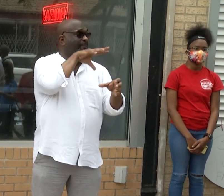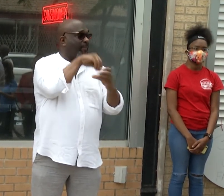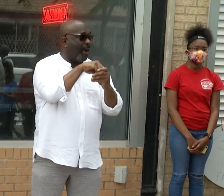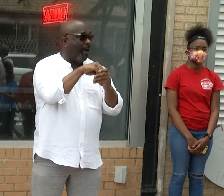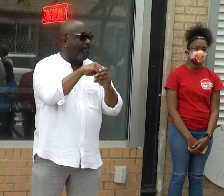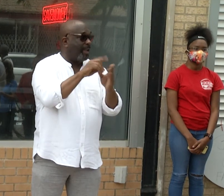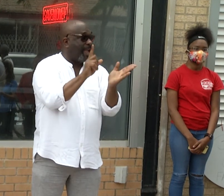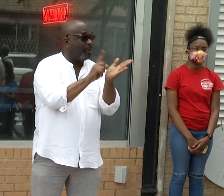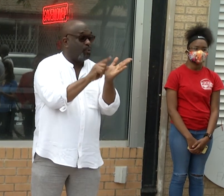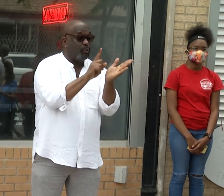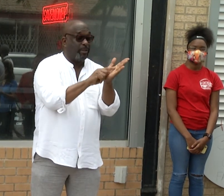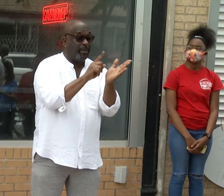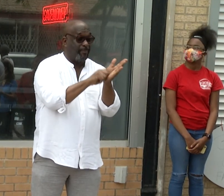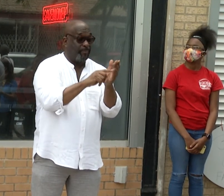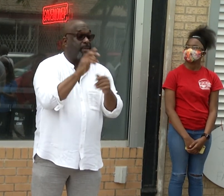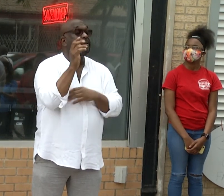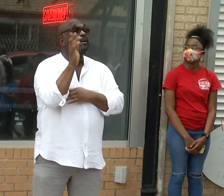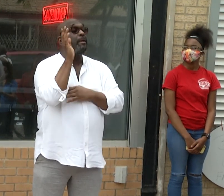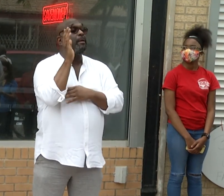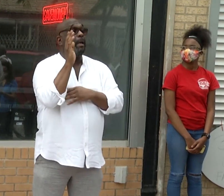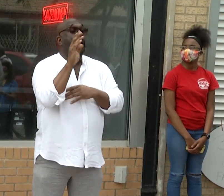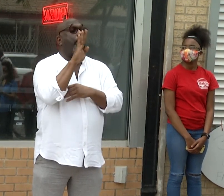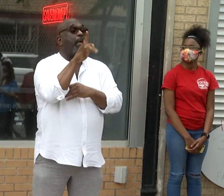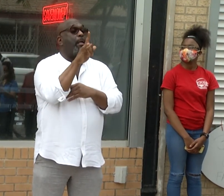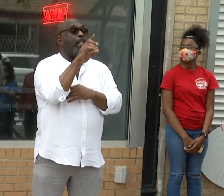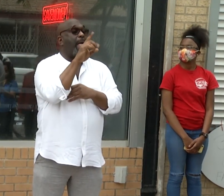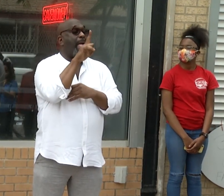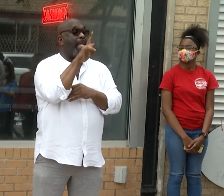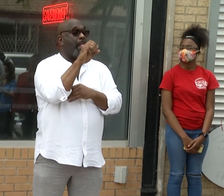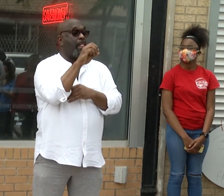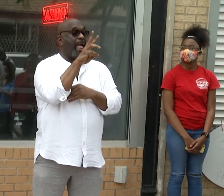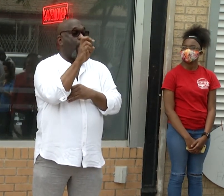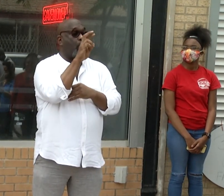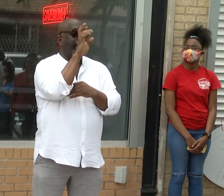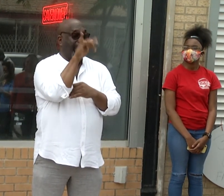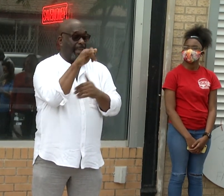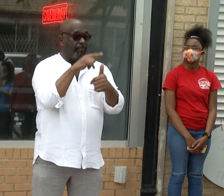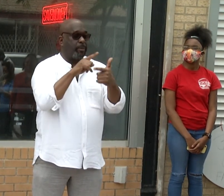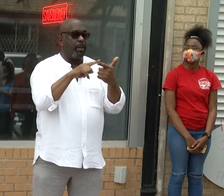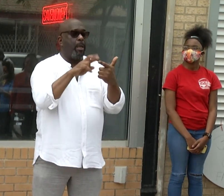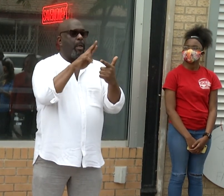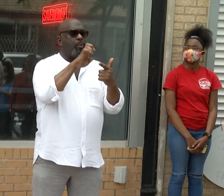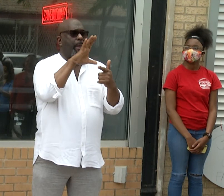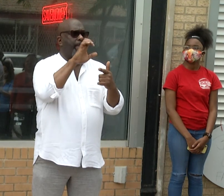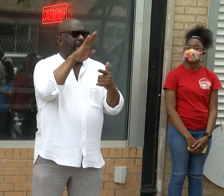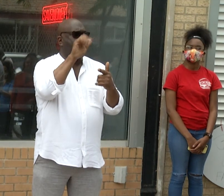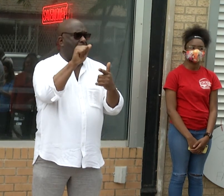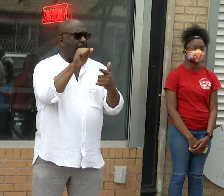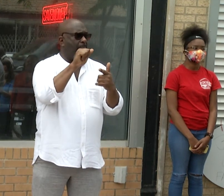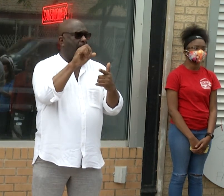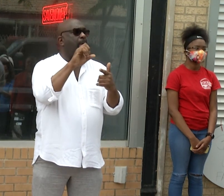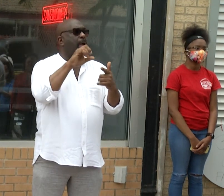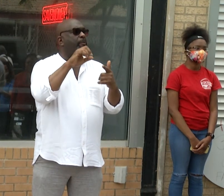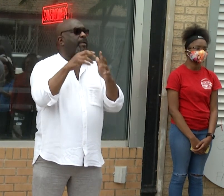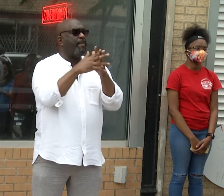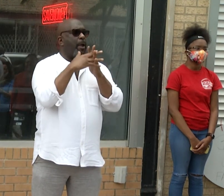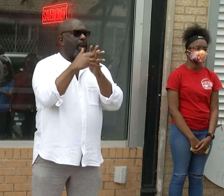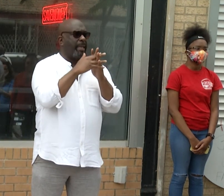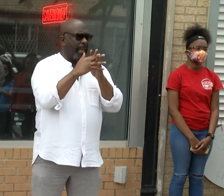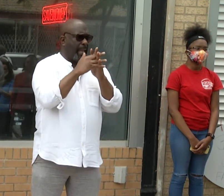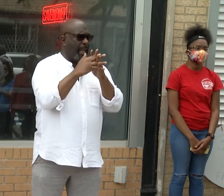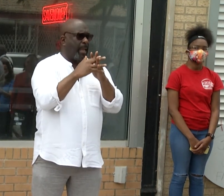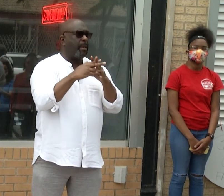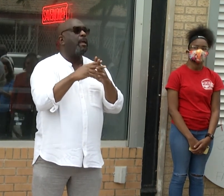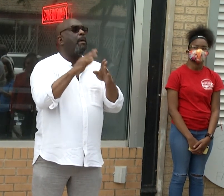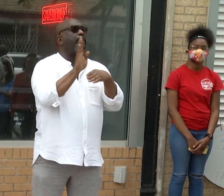in our news conference, my Commissioner Bill Lowry, Rebecca Shee from the American Business Immigration Coalition for your very